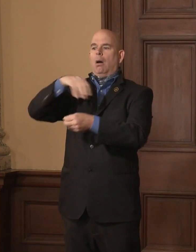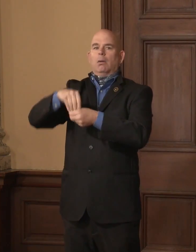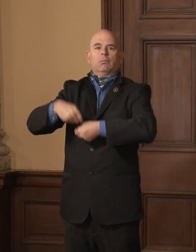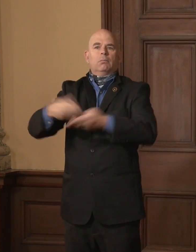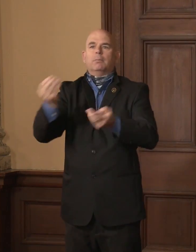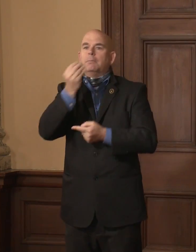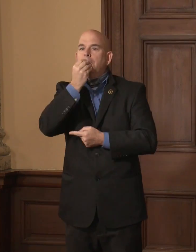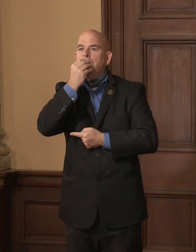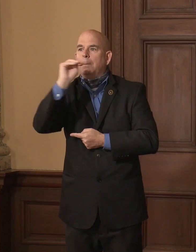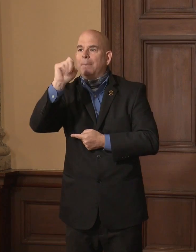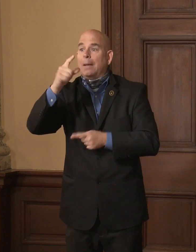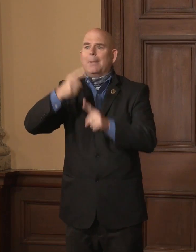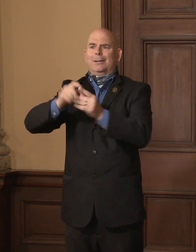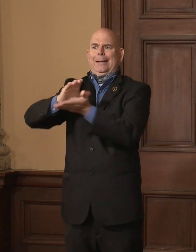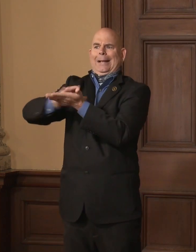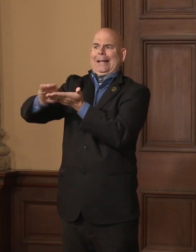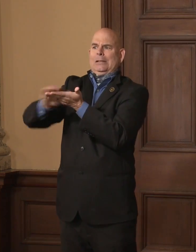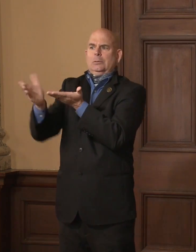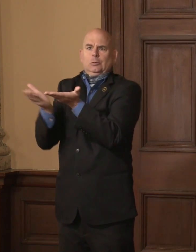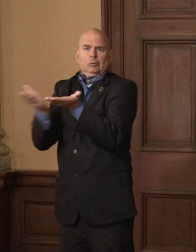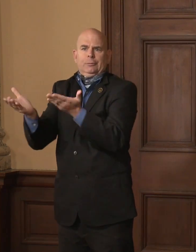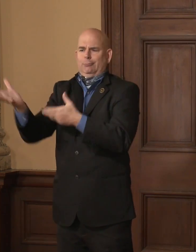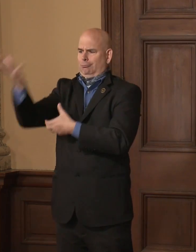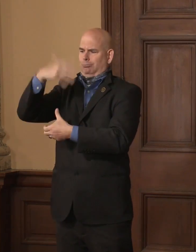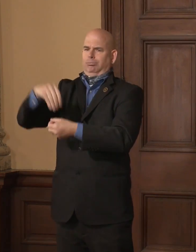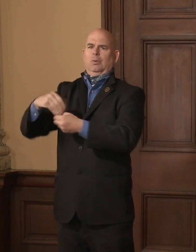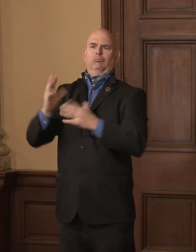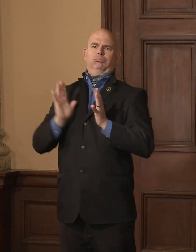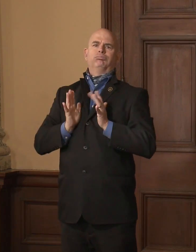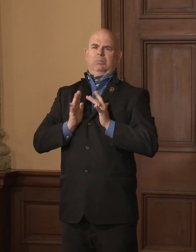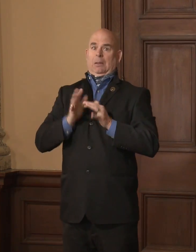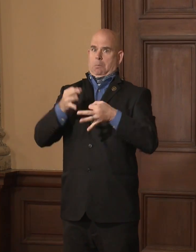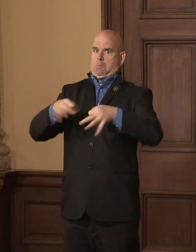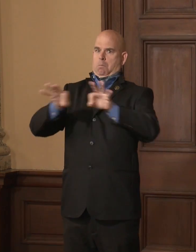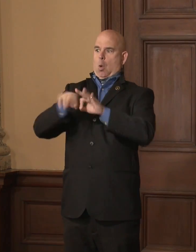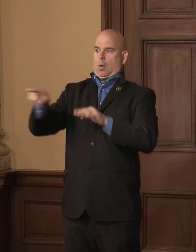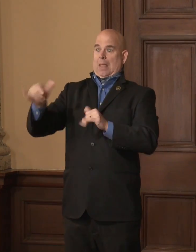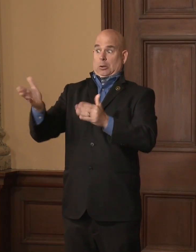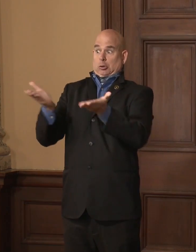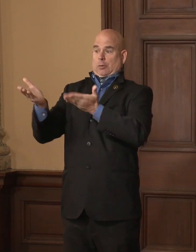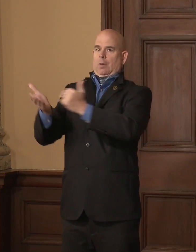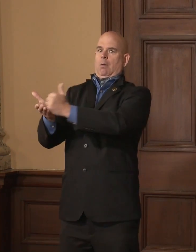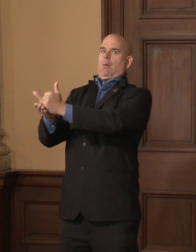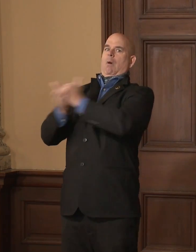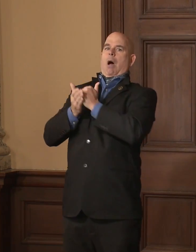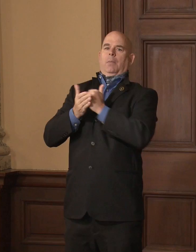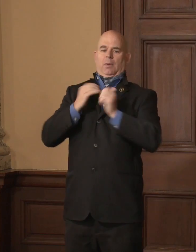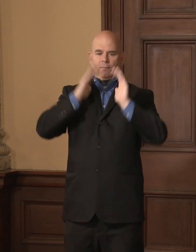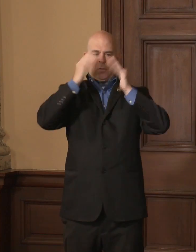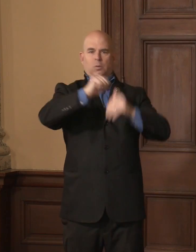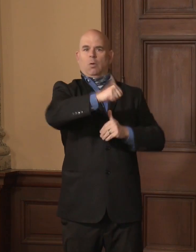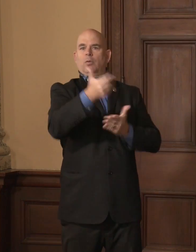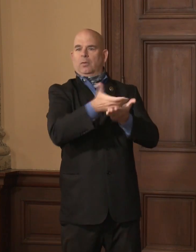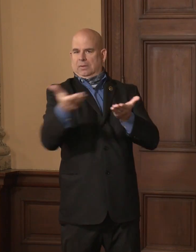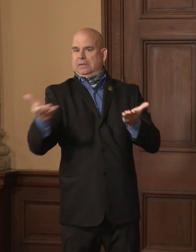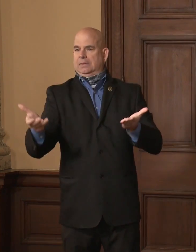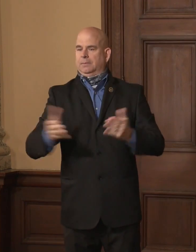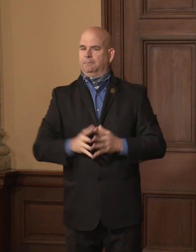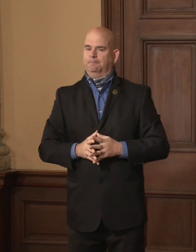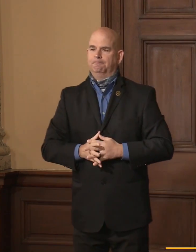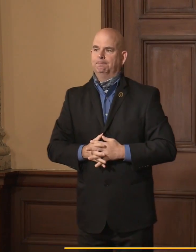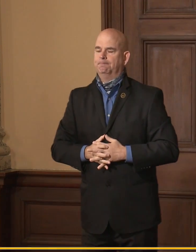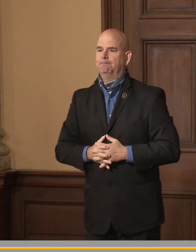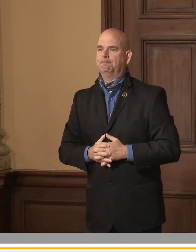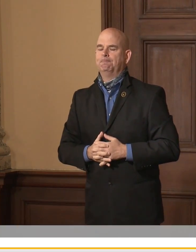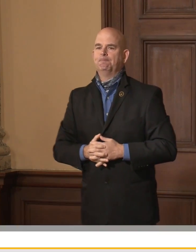is an important city resource that will be available for the coming months as we continue to respond to the COVID-19 pandemic. As the